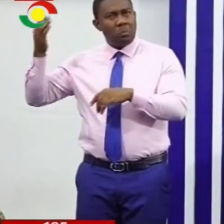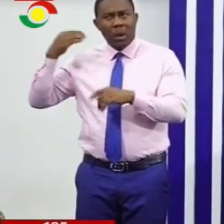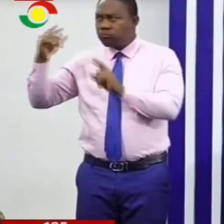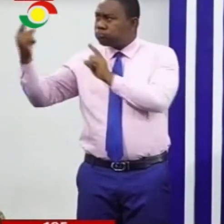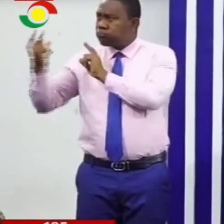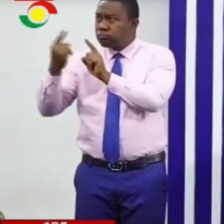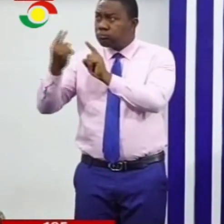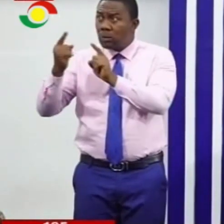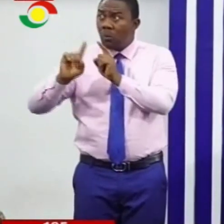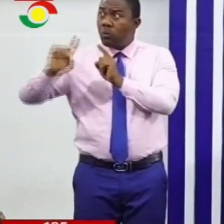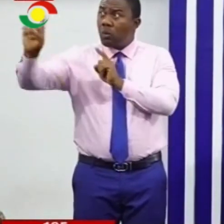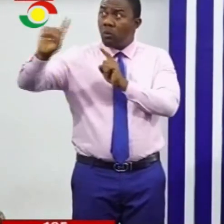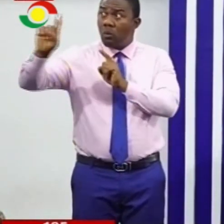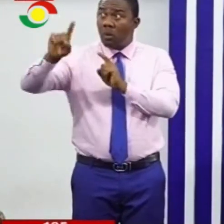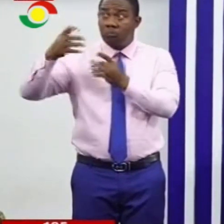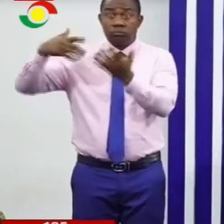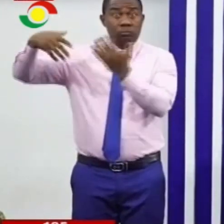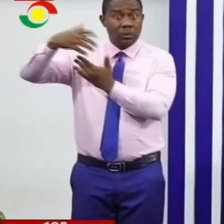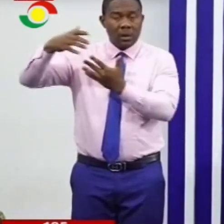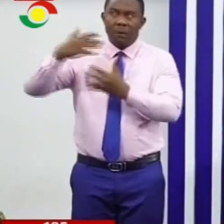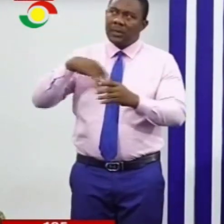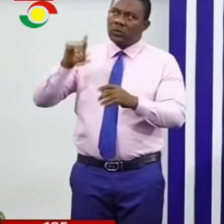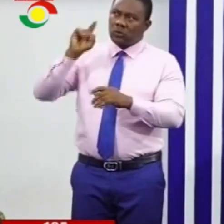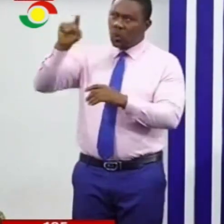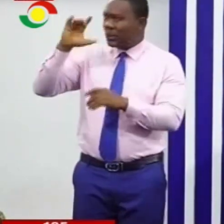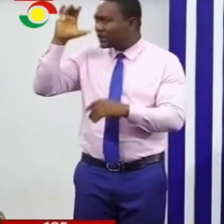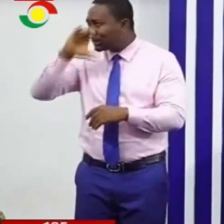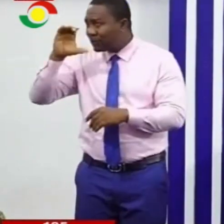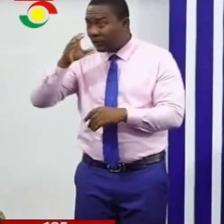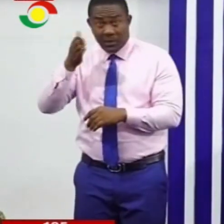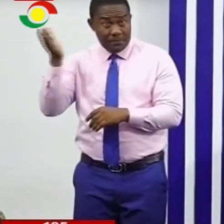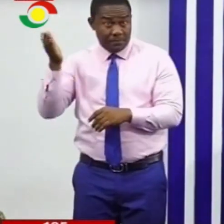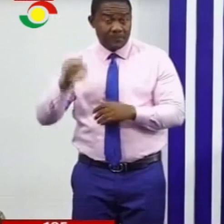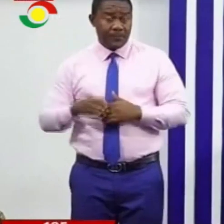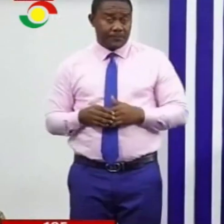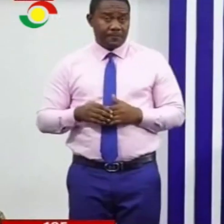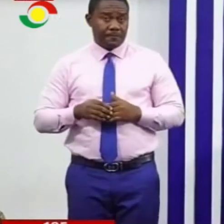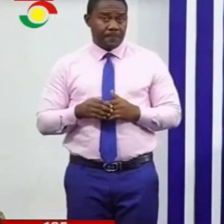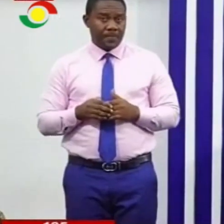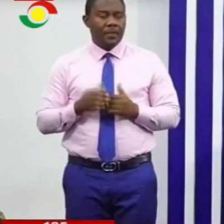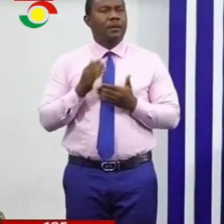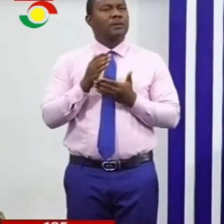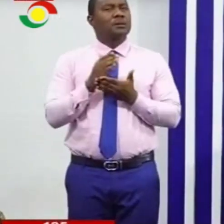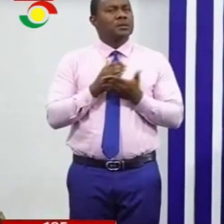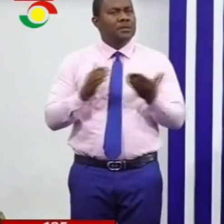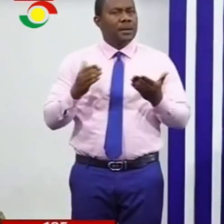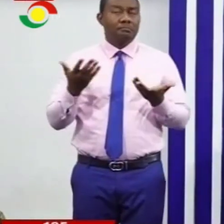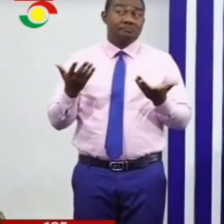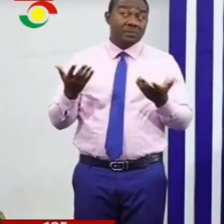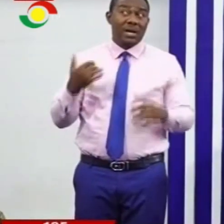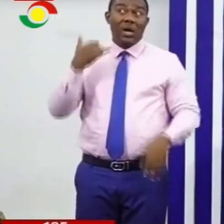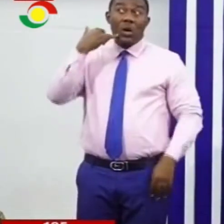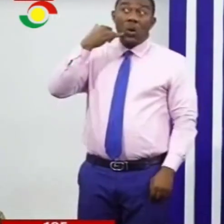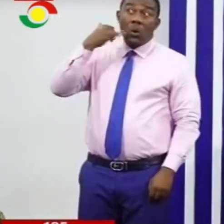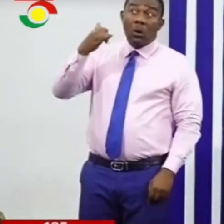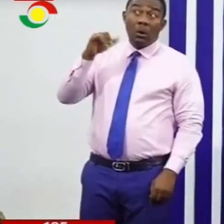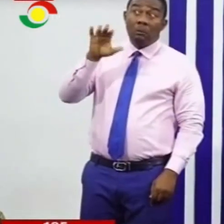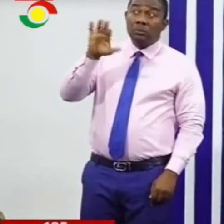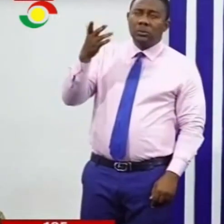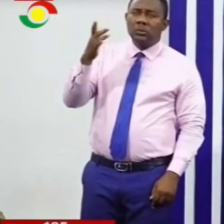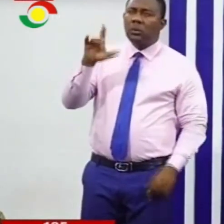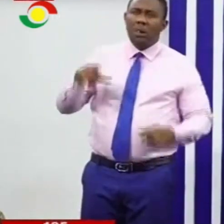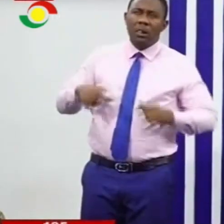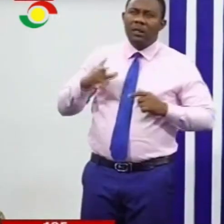are working for us. The good news is that some people are being contacted on telephone to try to find their